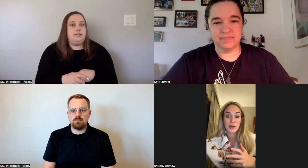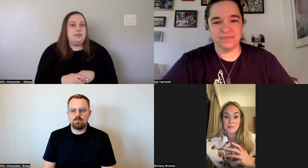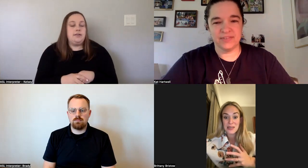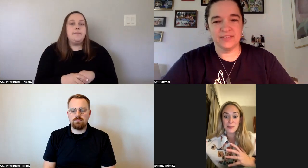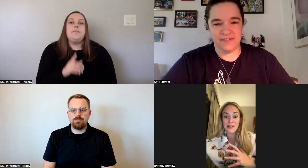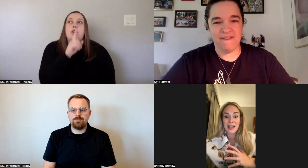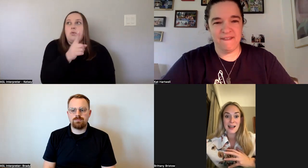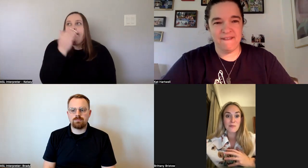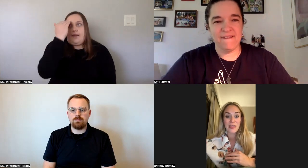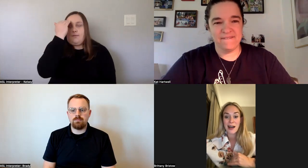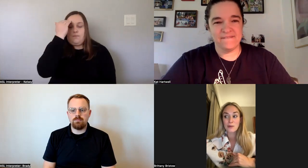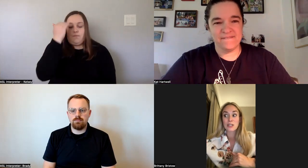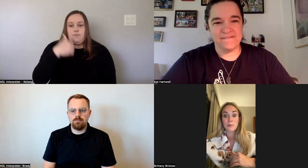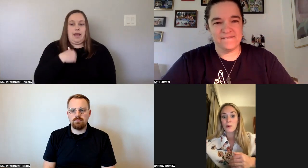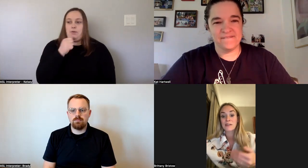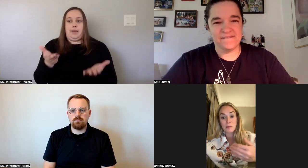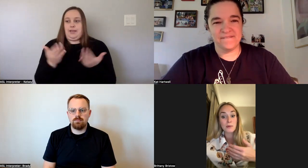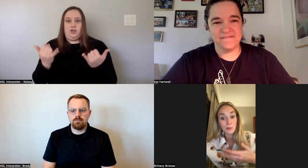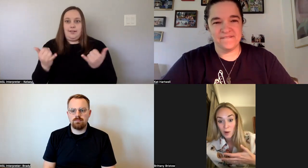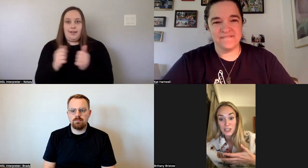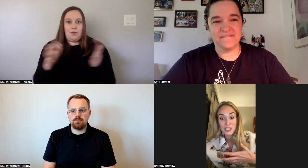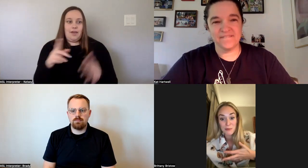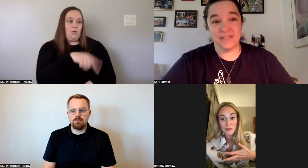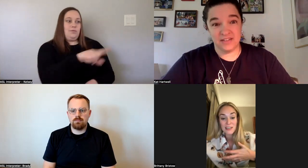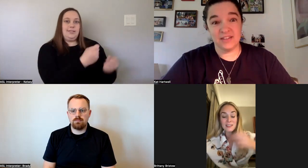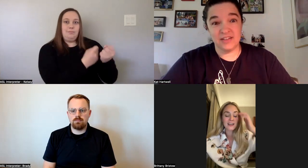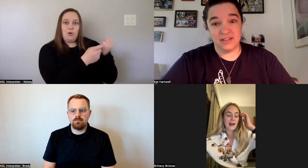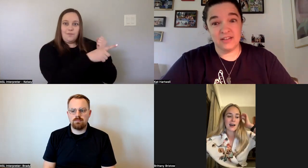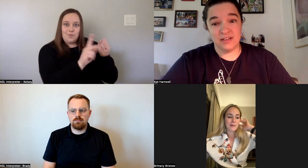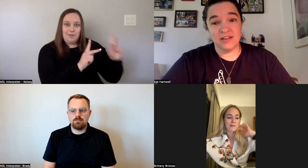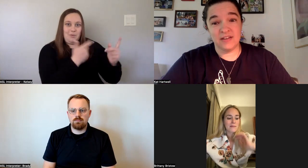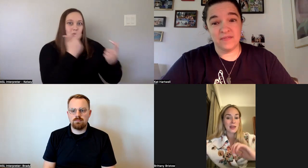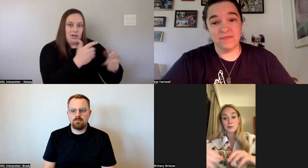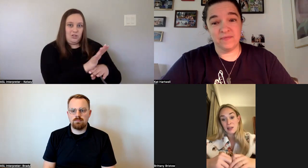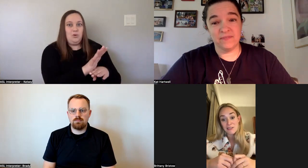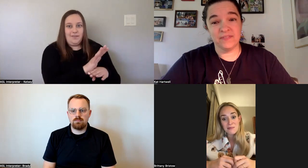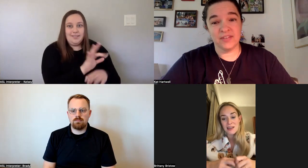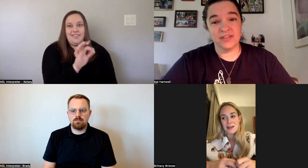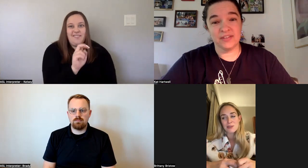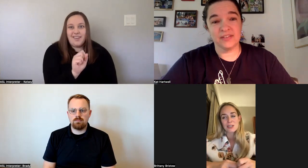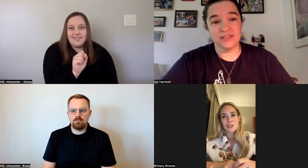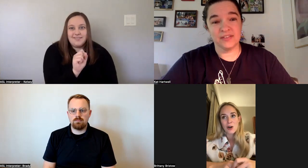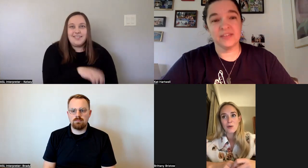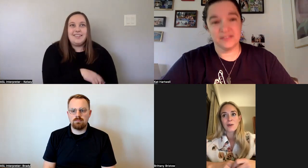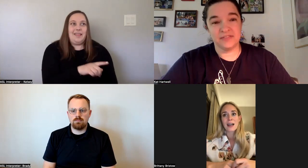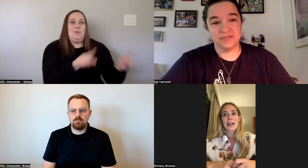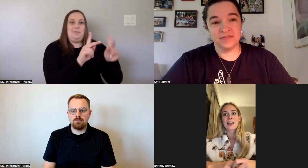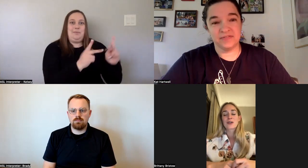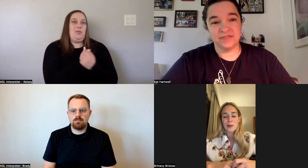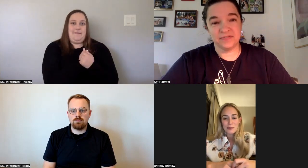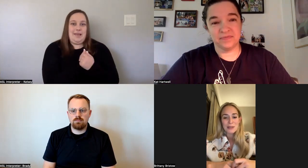I wouldn't be where I am without the support of the people who watch these movies and who love them. And I'm just